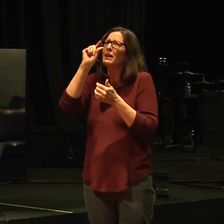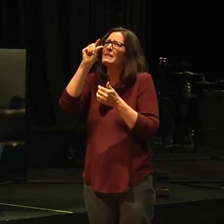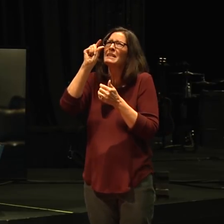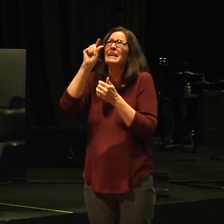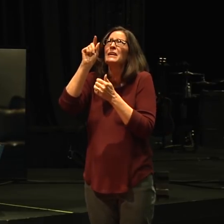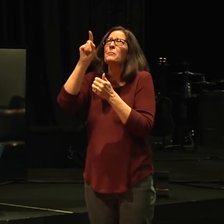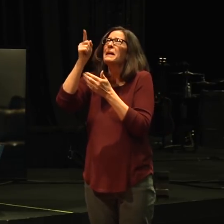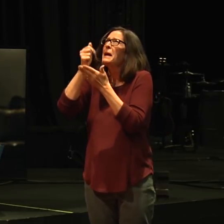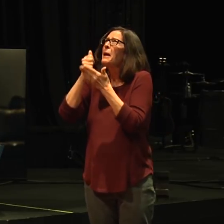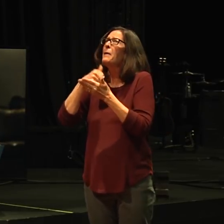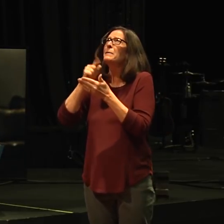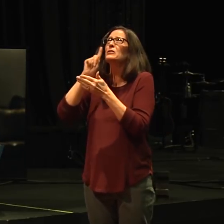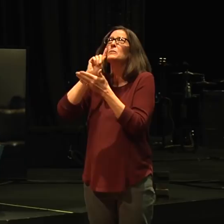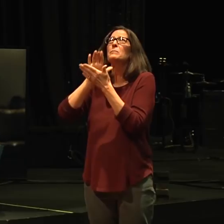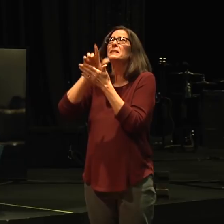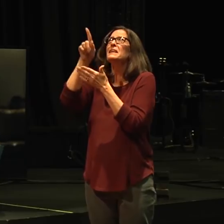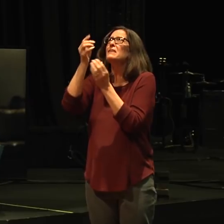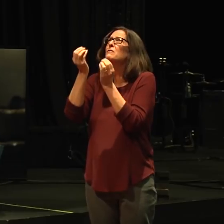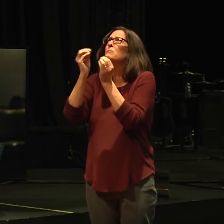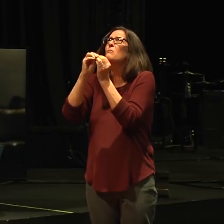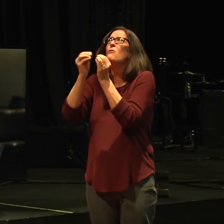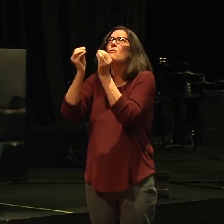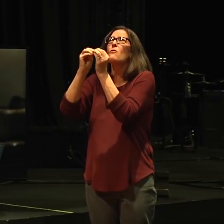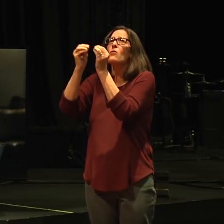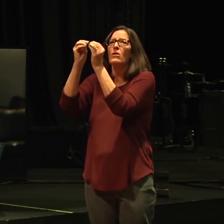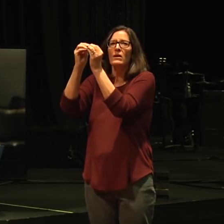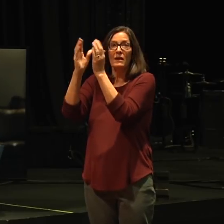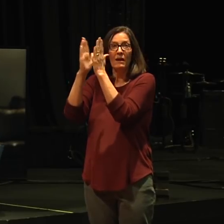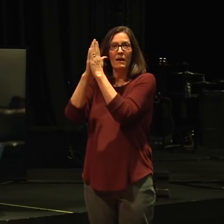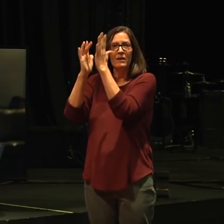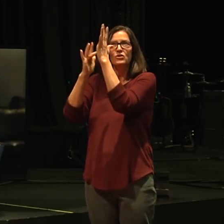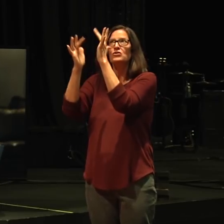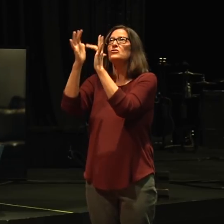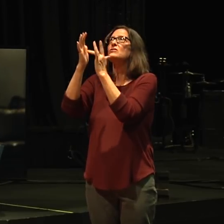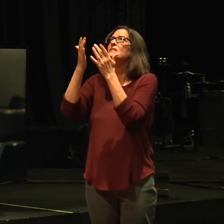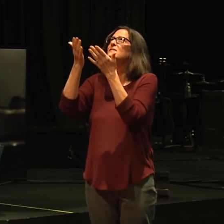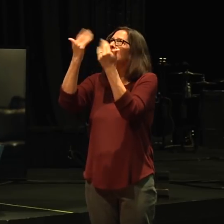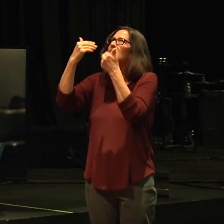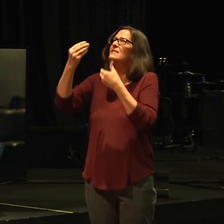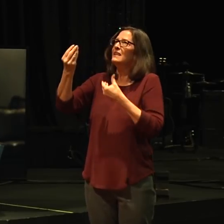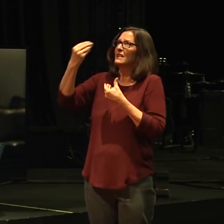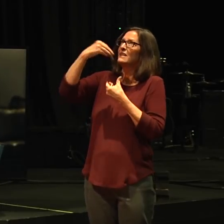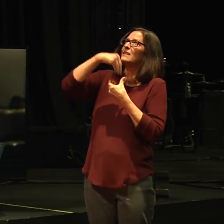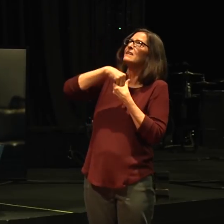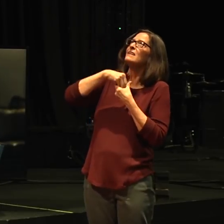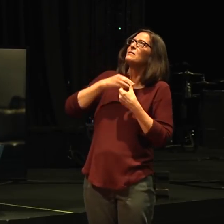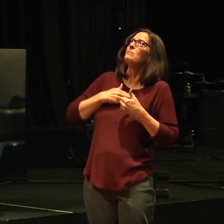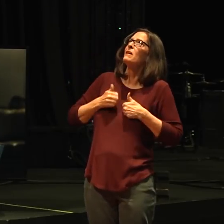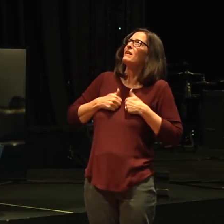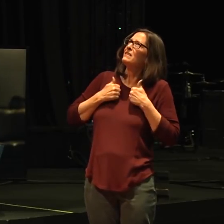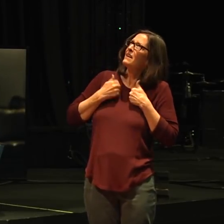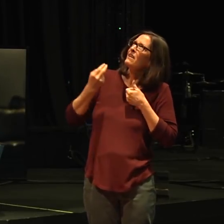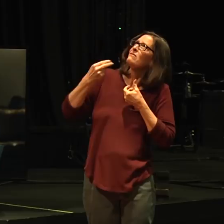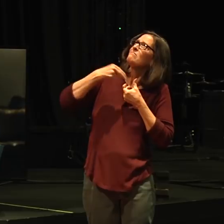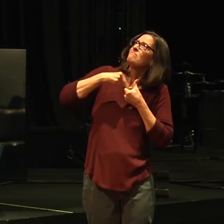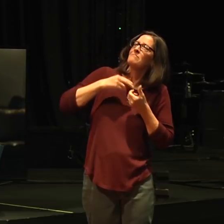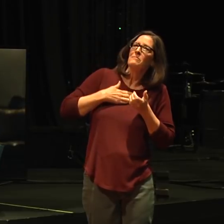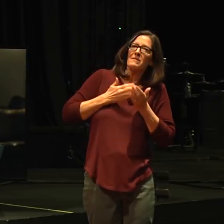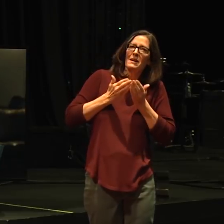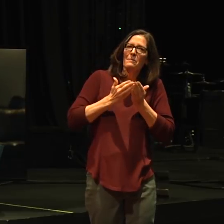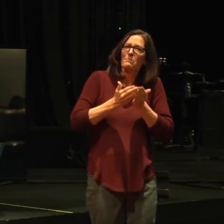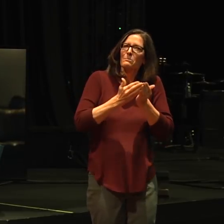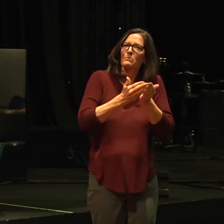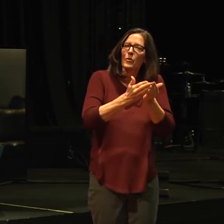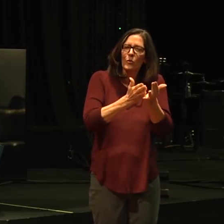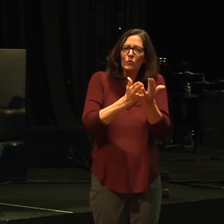to help you believe him and trust him even more. Ask him into your life. Jesus, will you come into my life? Will you get in my boat with me? Will you